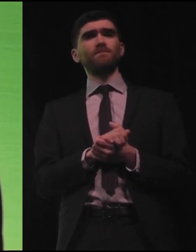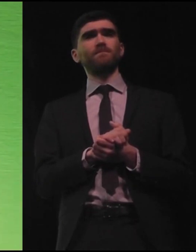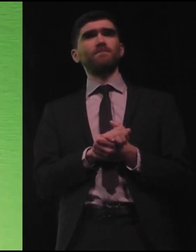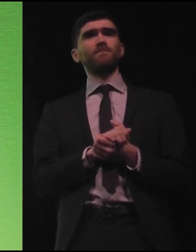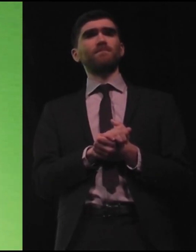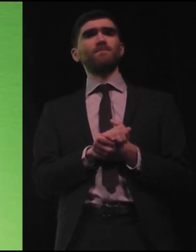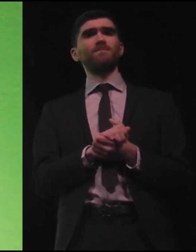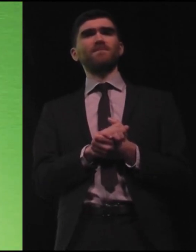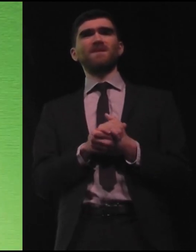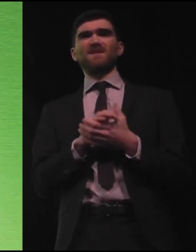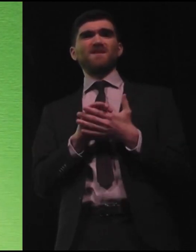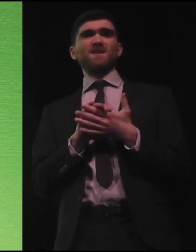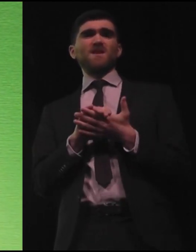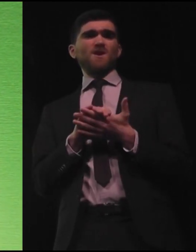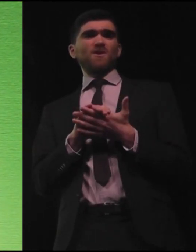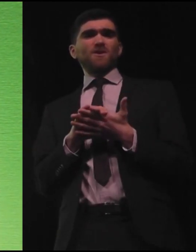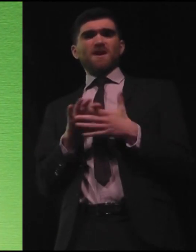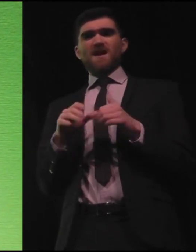option.